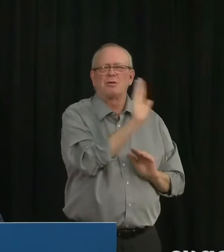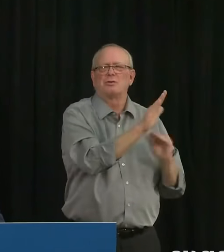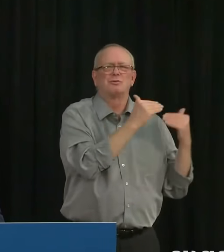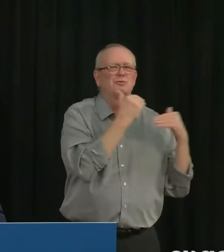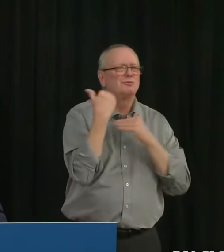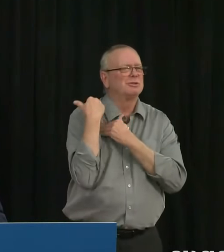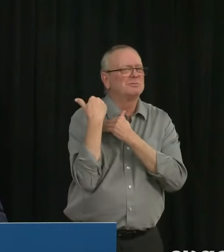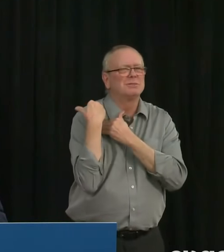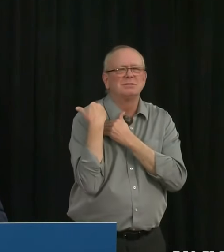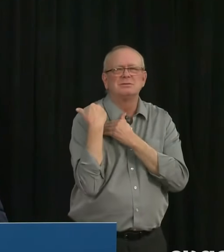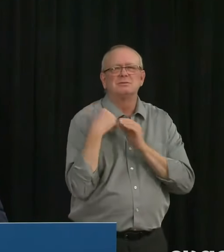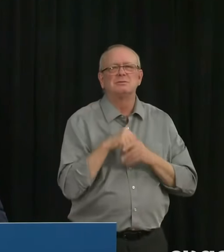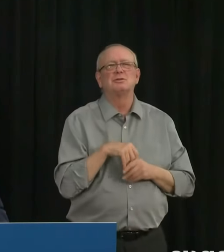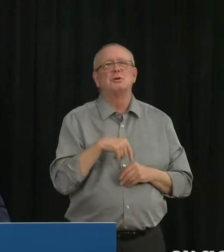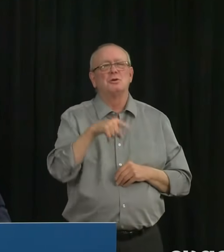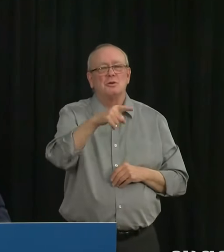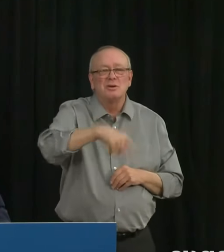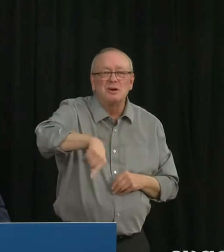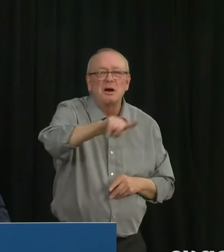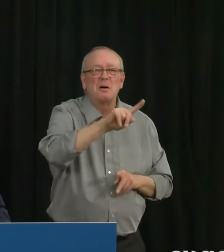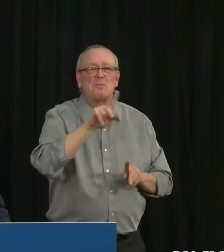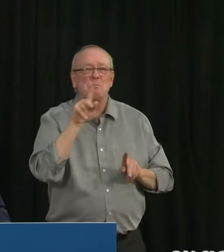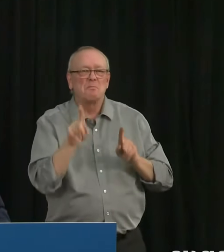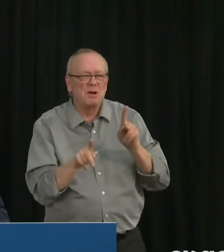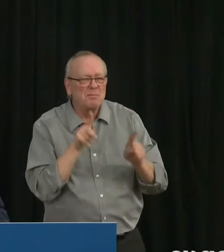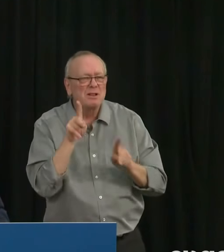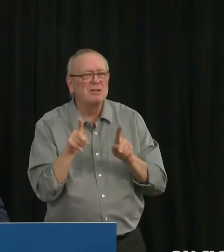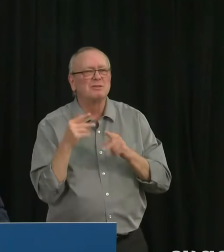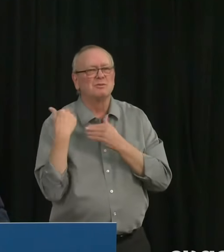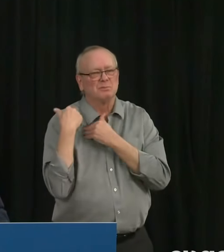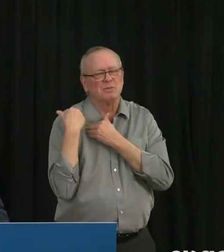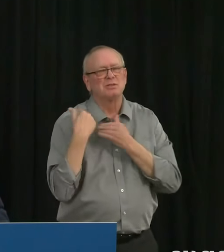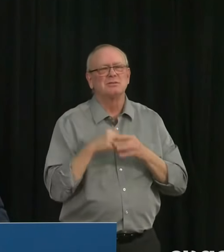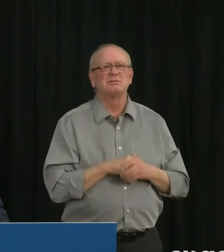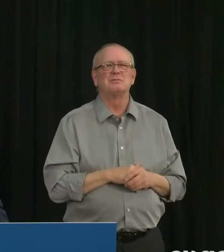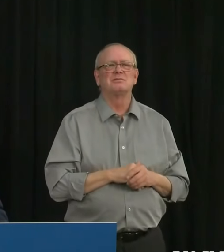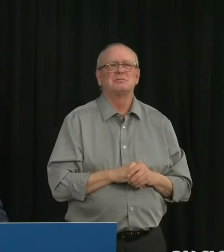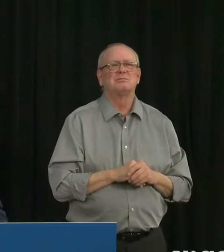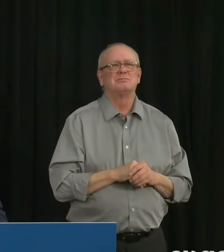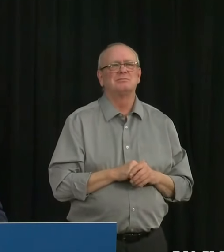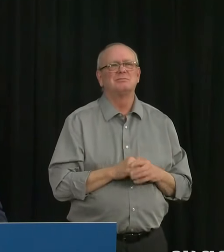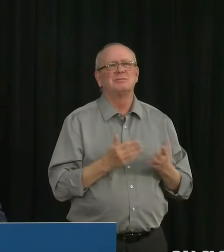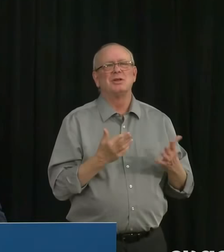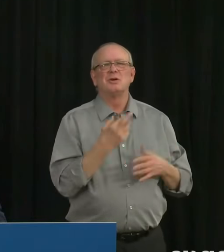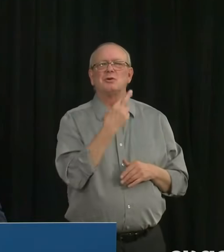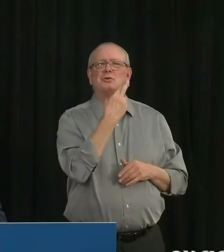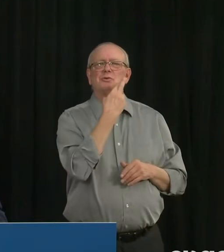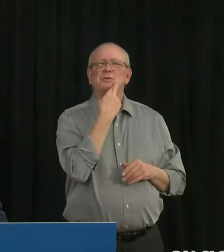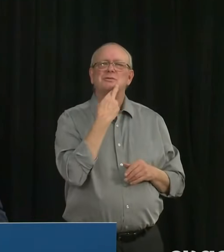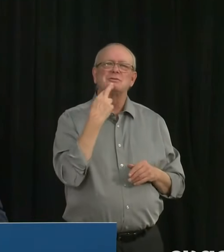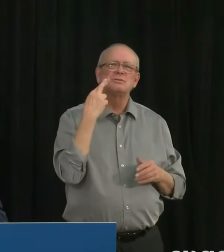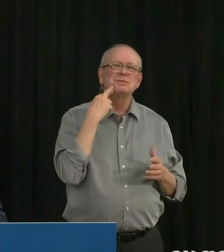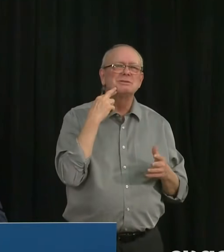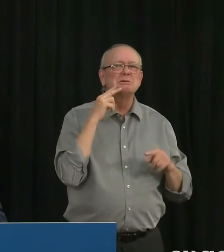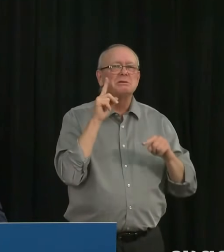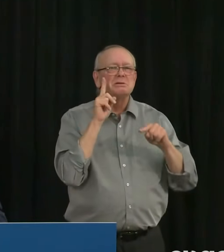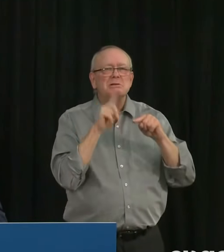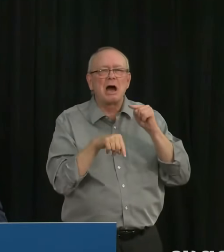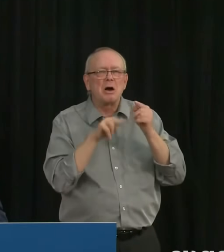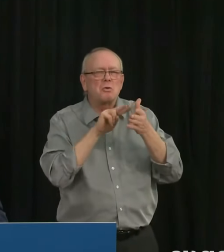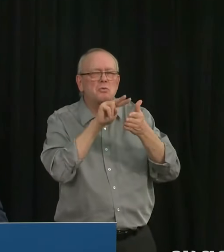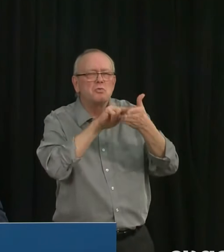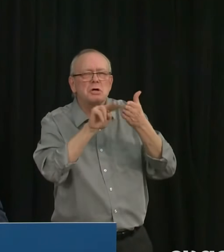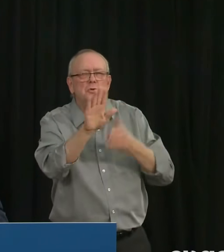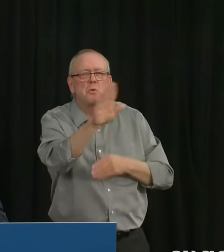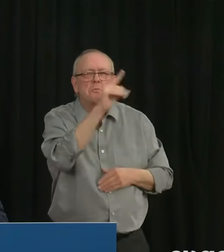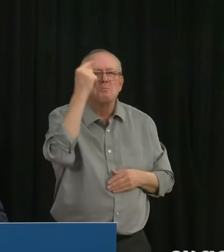Of course, our restaurateurs can't, they don't have ESP, and for them to be checking the